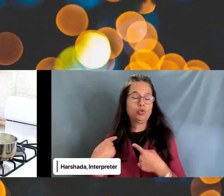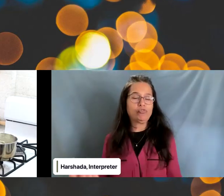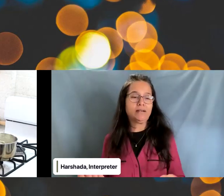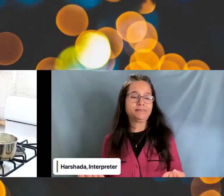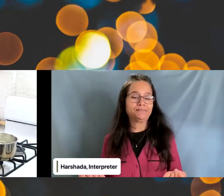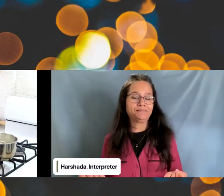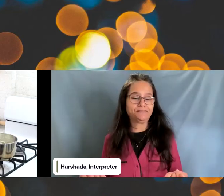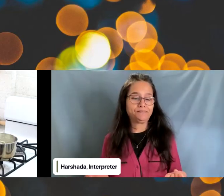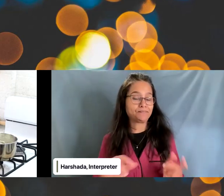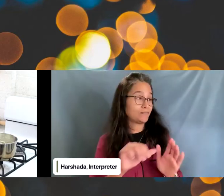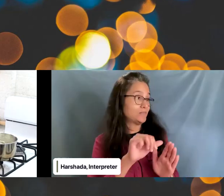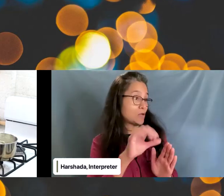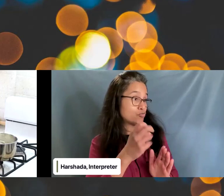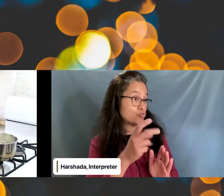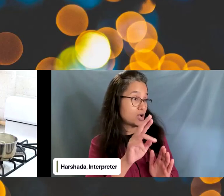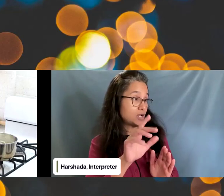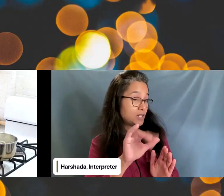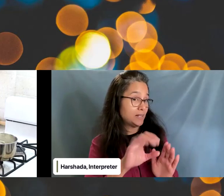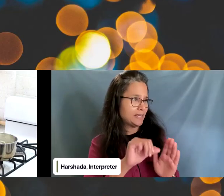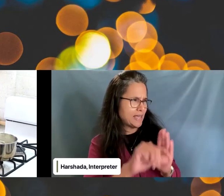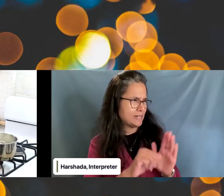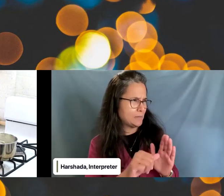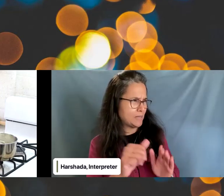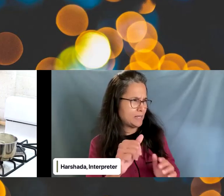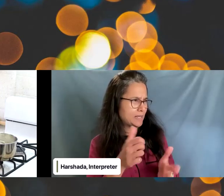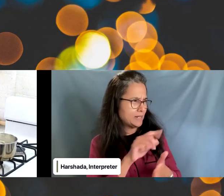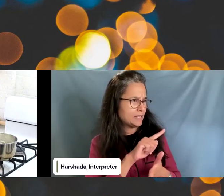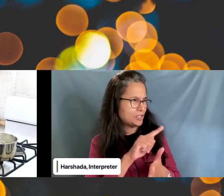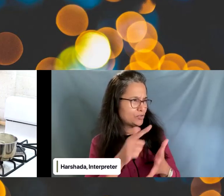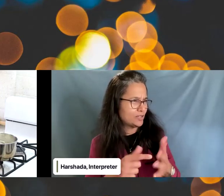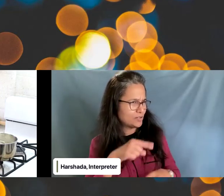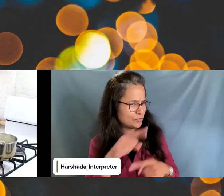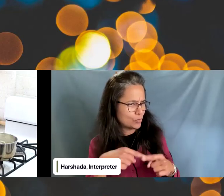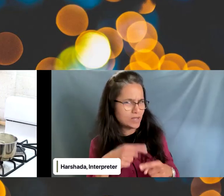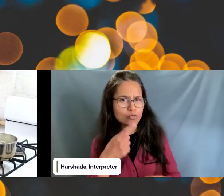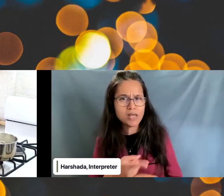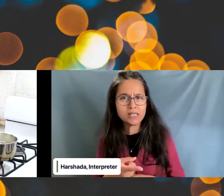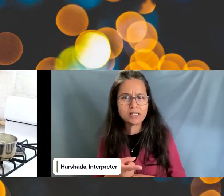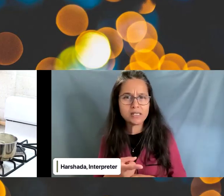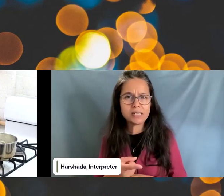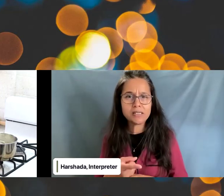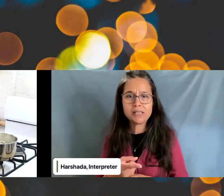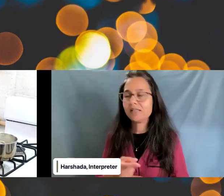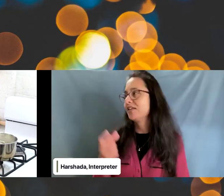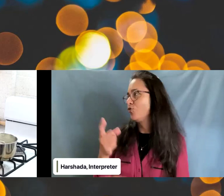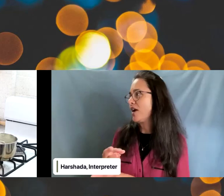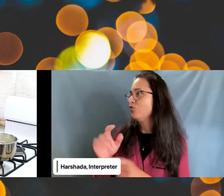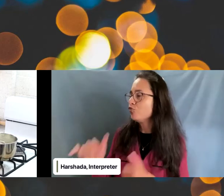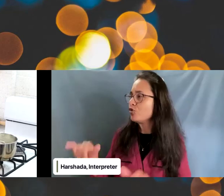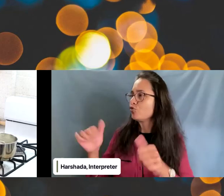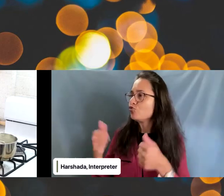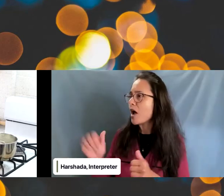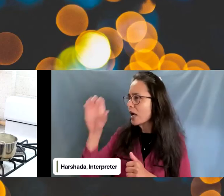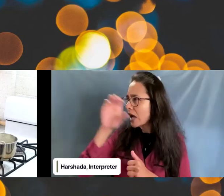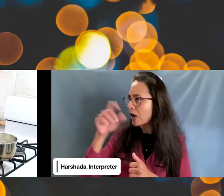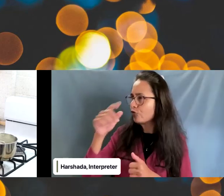The animated series when? Some. Yeah, I know, right? That's why I was telling Jenkins, I'm like, we should just do a cartoon of the show,